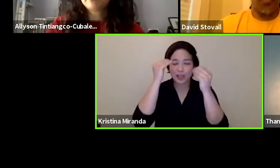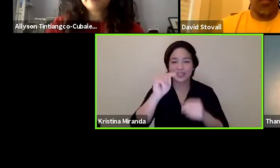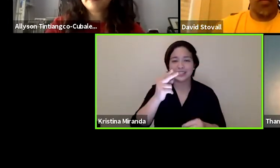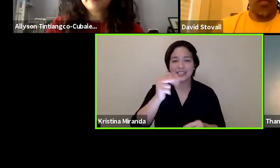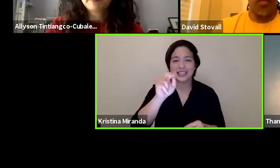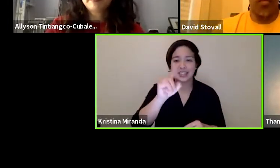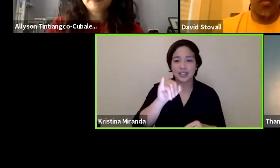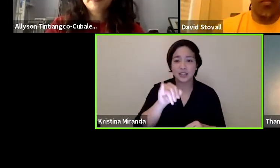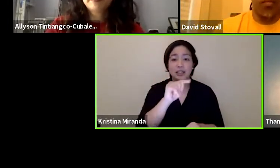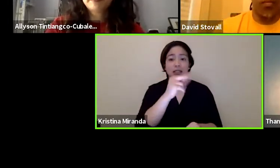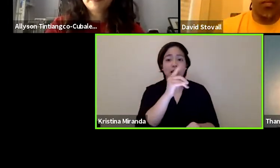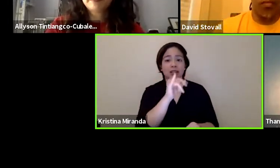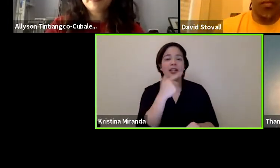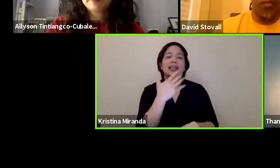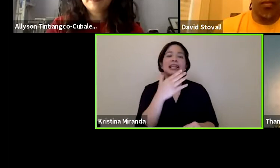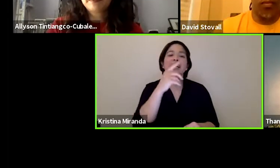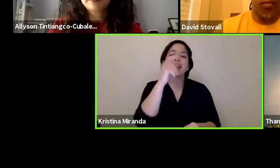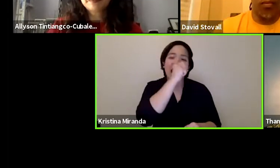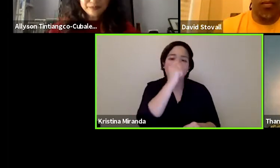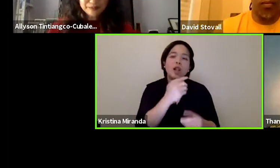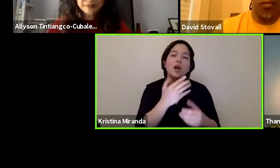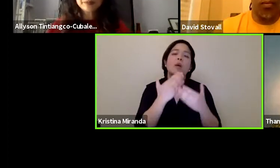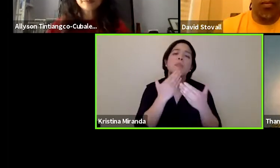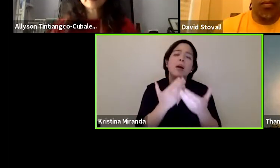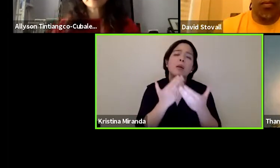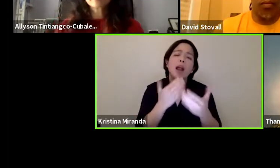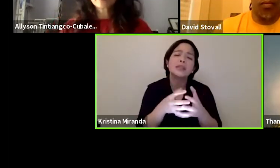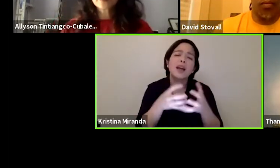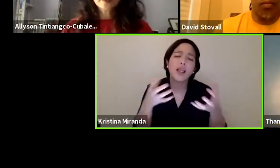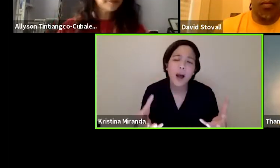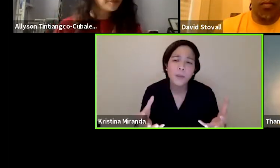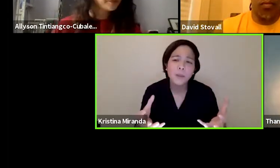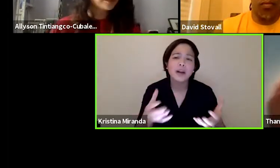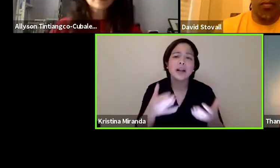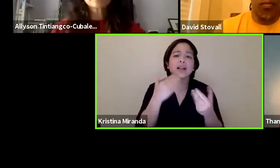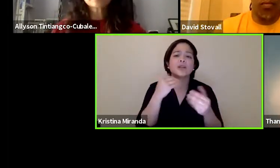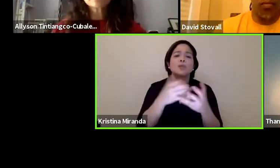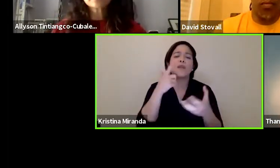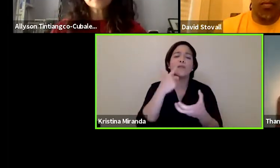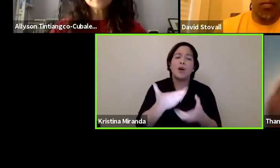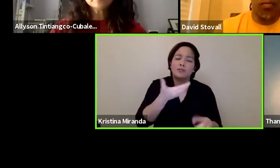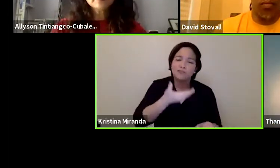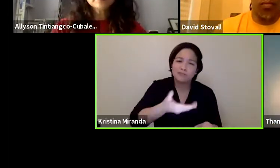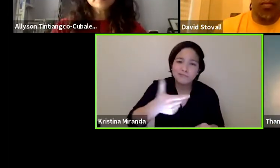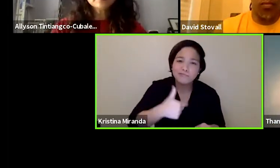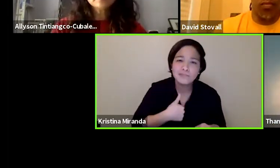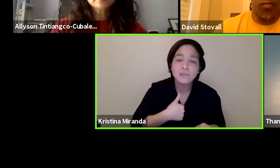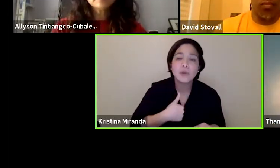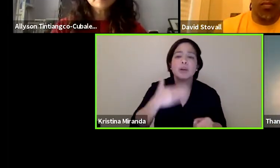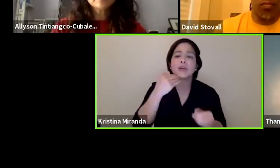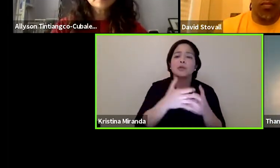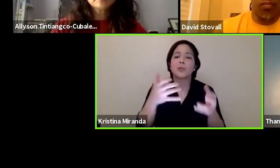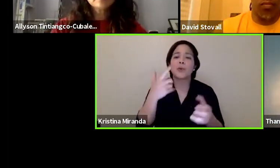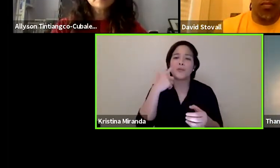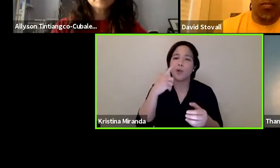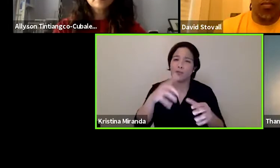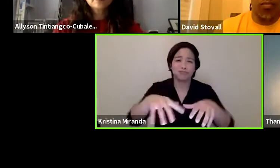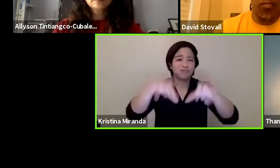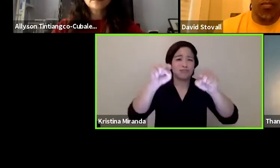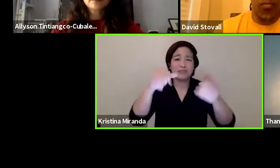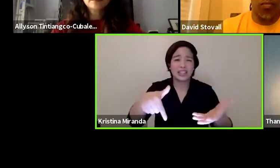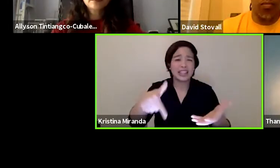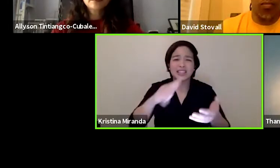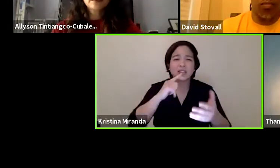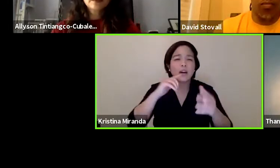Thank you so much. Maraming salamat to all of you all. Thank you so much for having me. Thank you so much for convening this. This is wonderful. This is